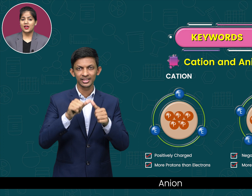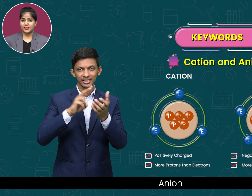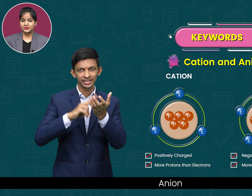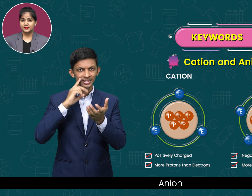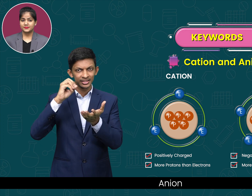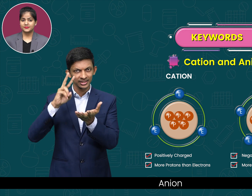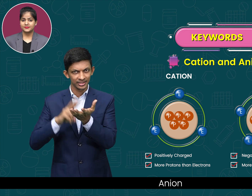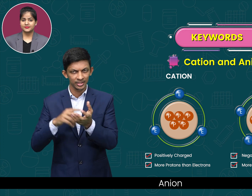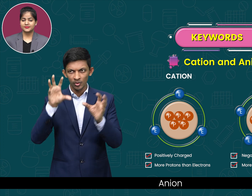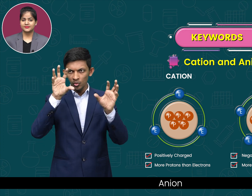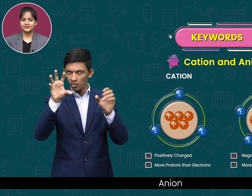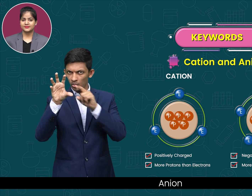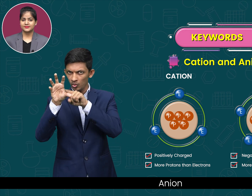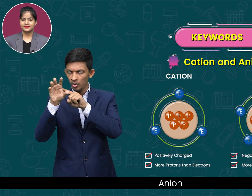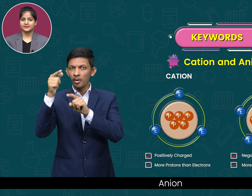anion,